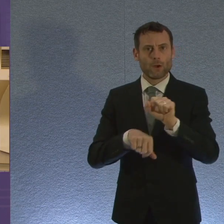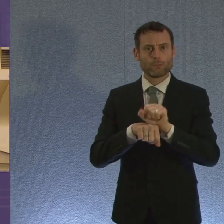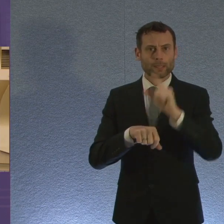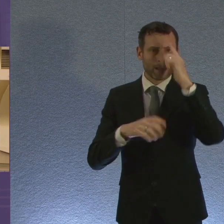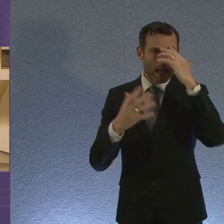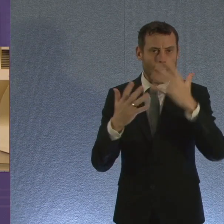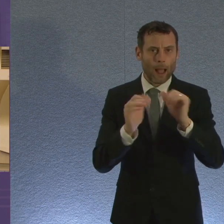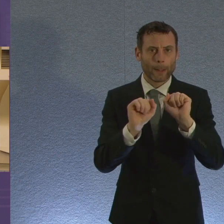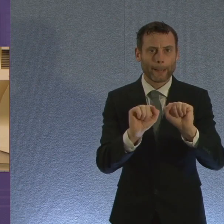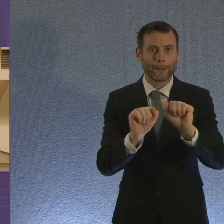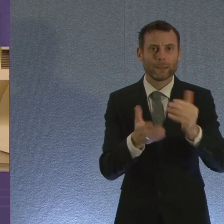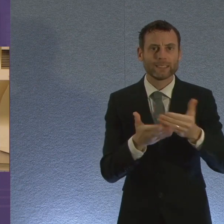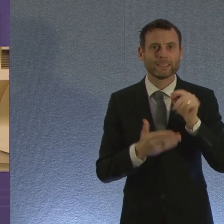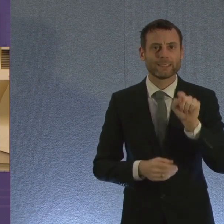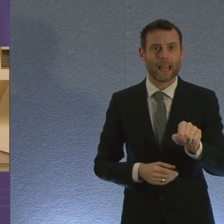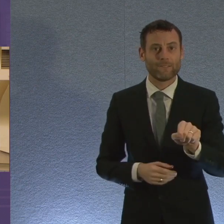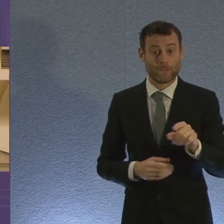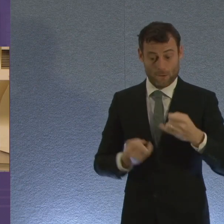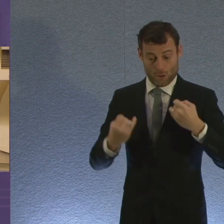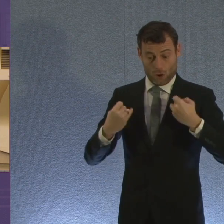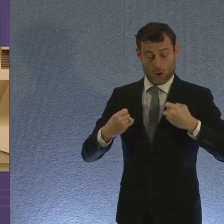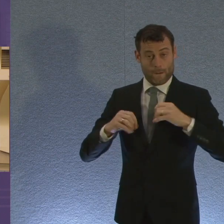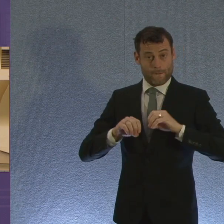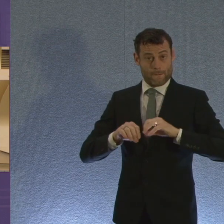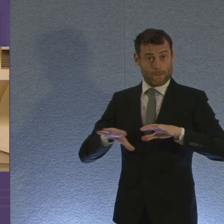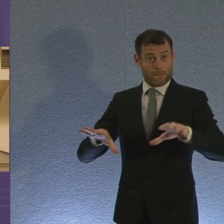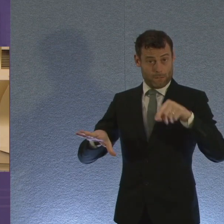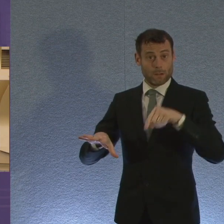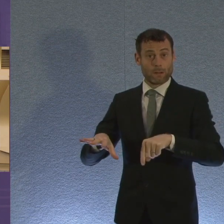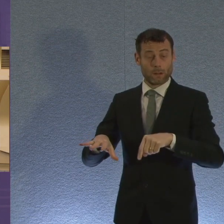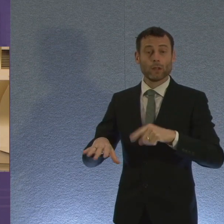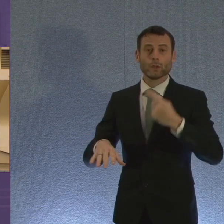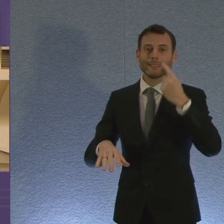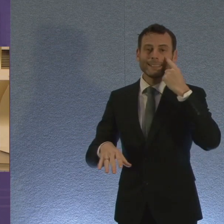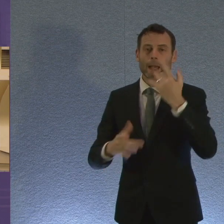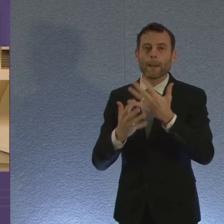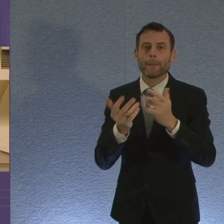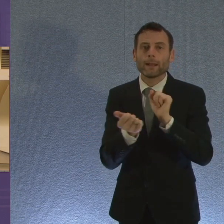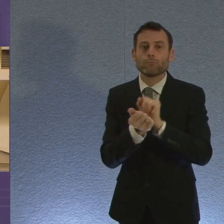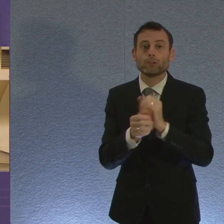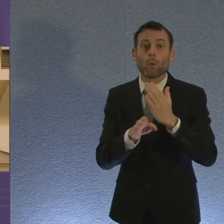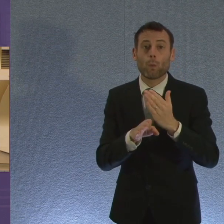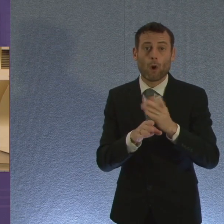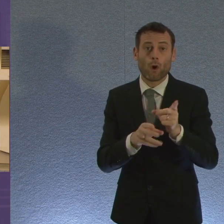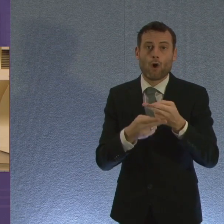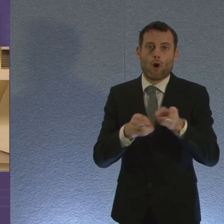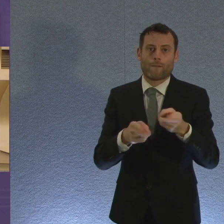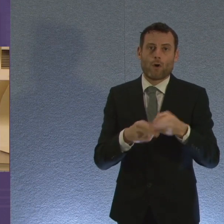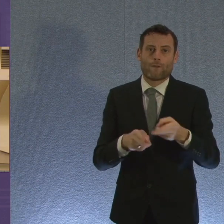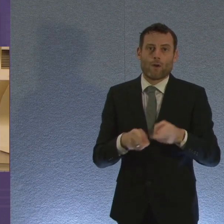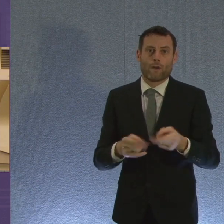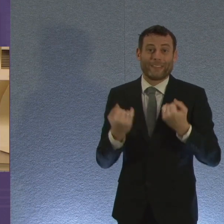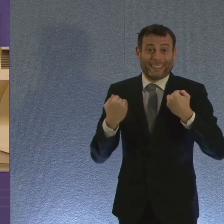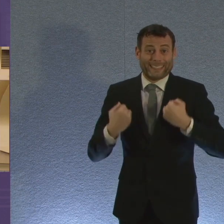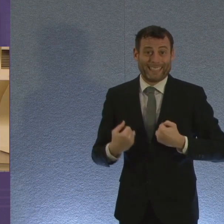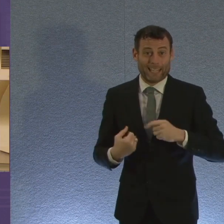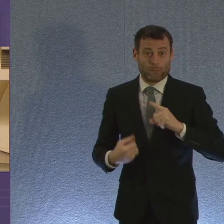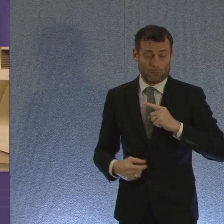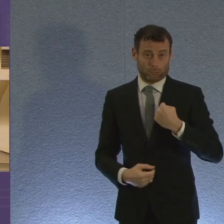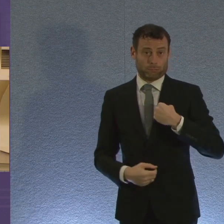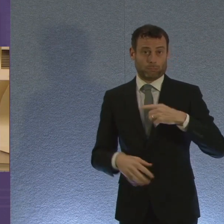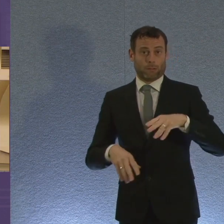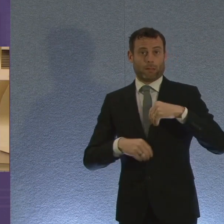well. The coronavirus outbreak is already causing a reduction in staff levels, as members will be aware. This has been well managed, but it means